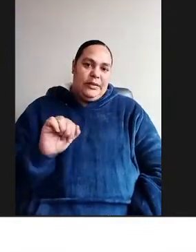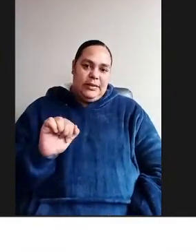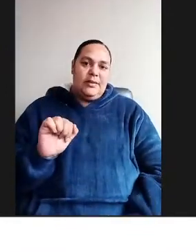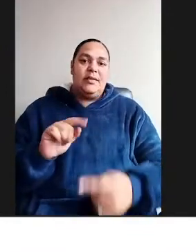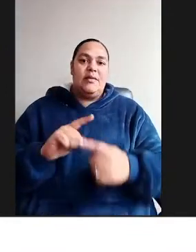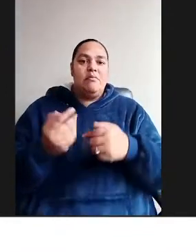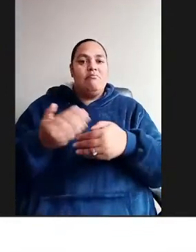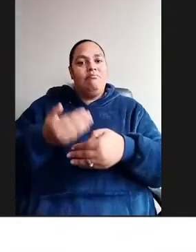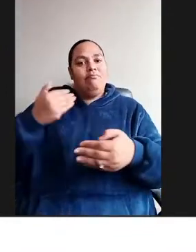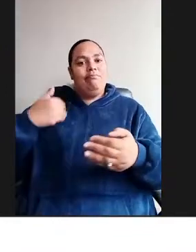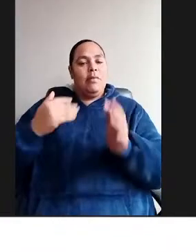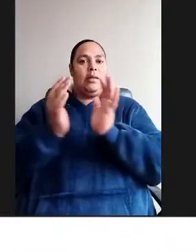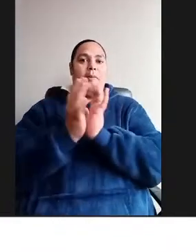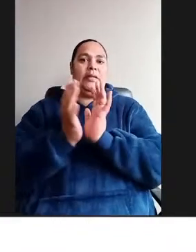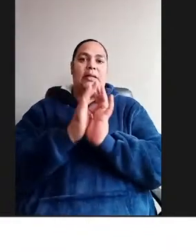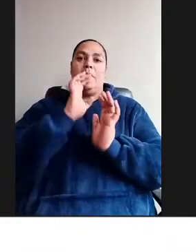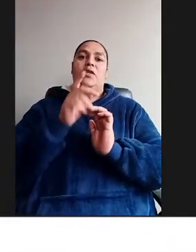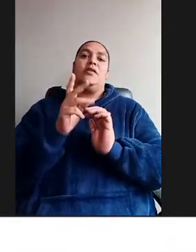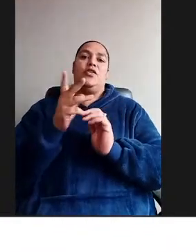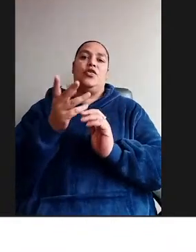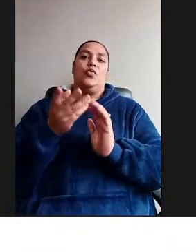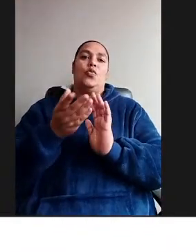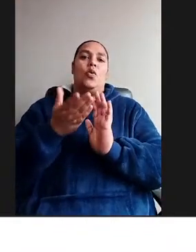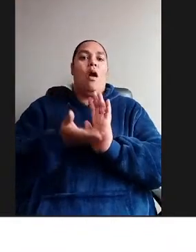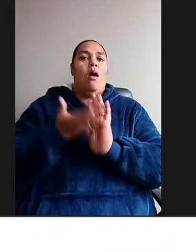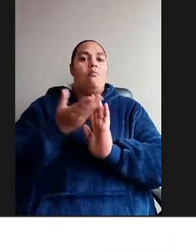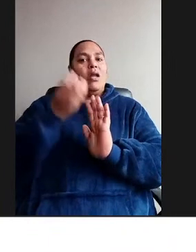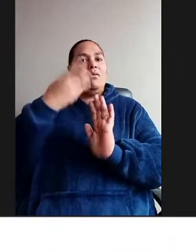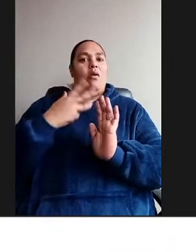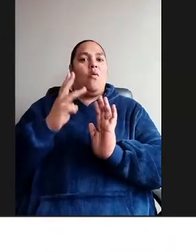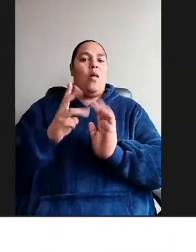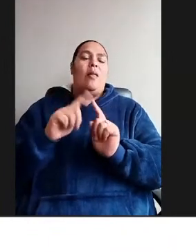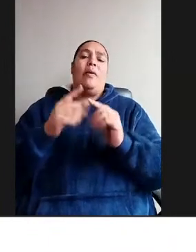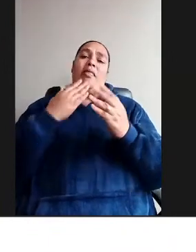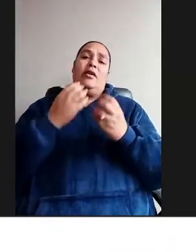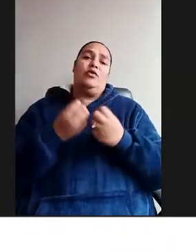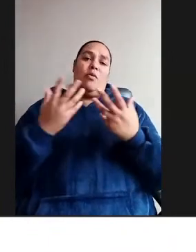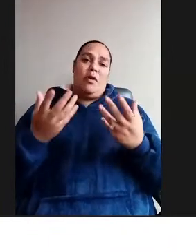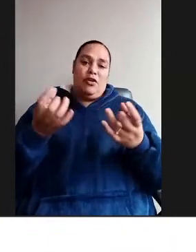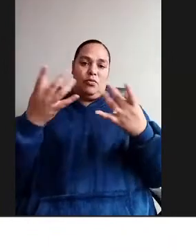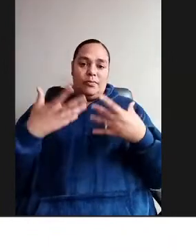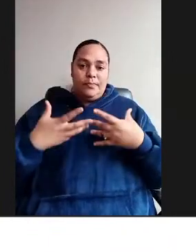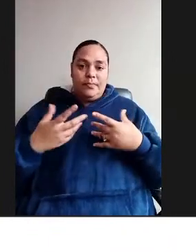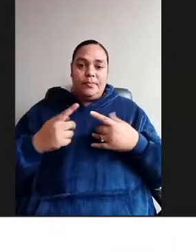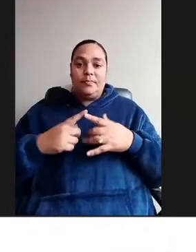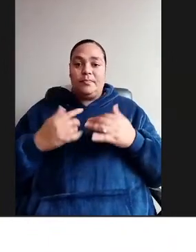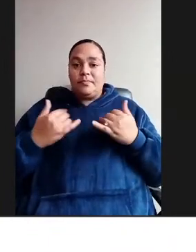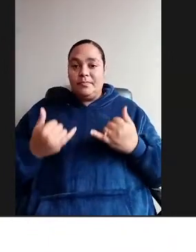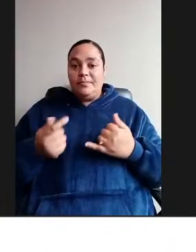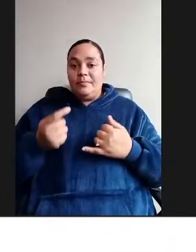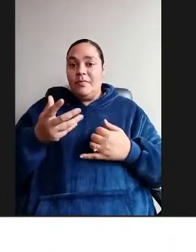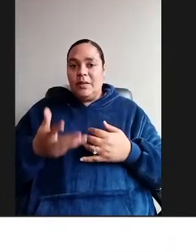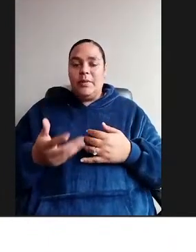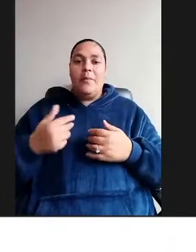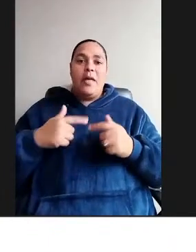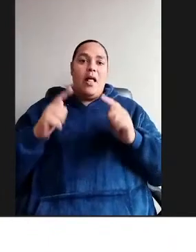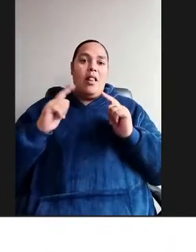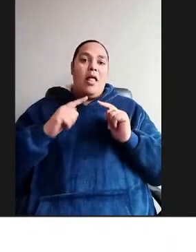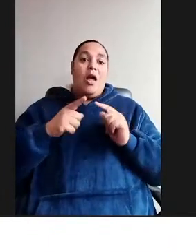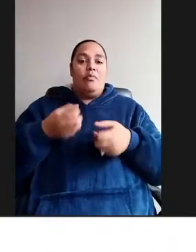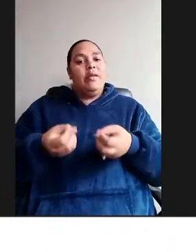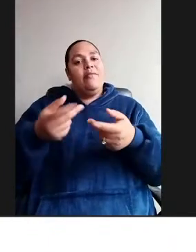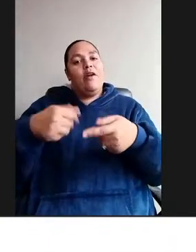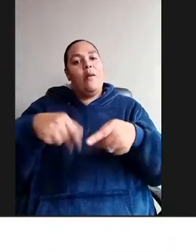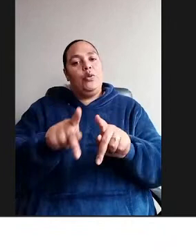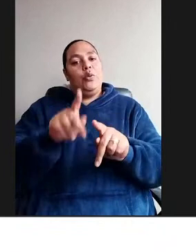meeting that you will keep us updated. So thank you very much for that. At this point, Speaker, I will allow you the opportunity should you have